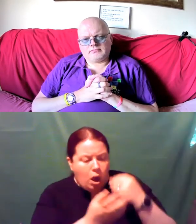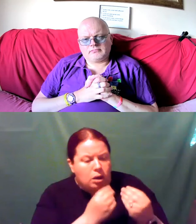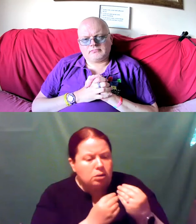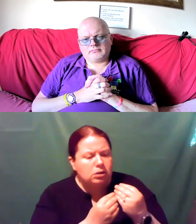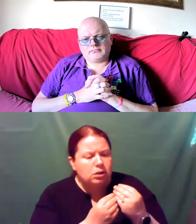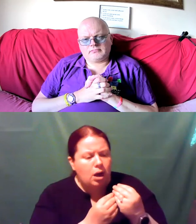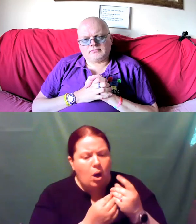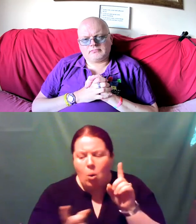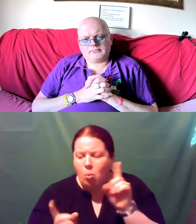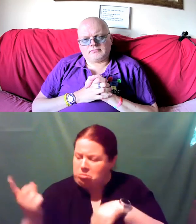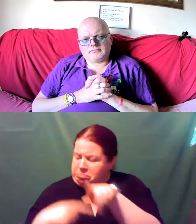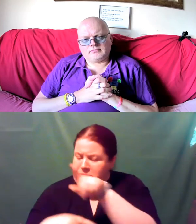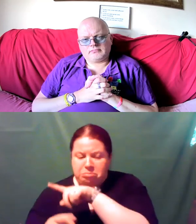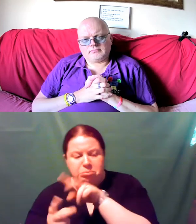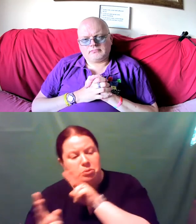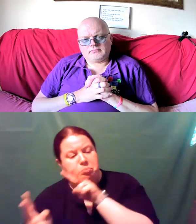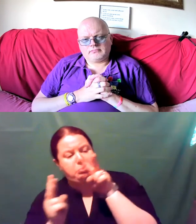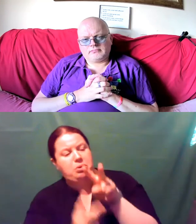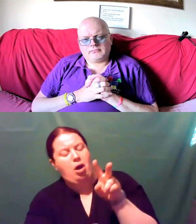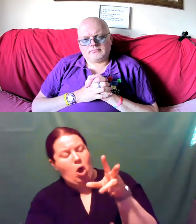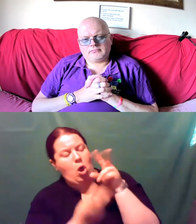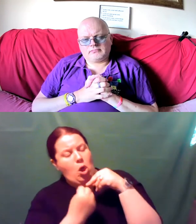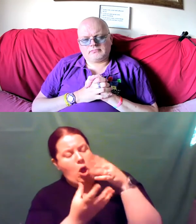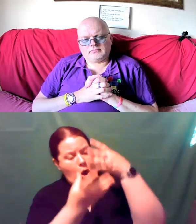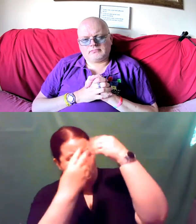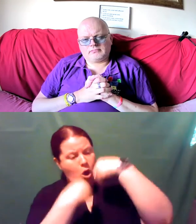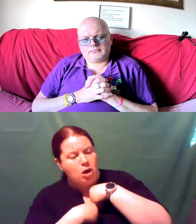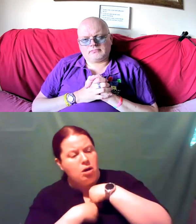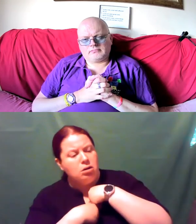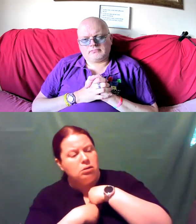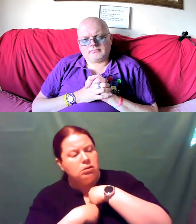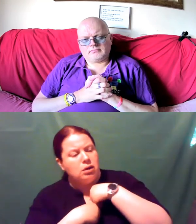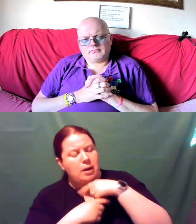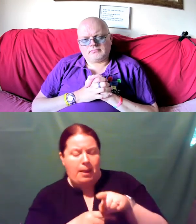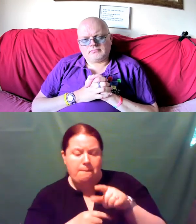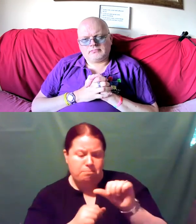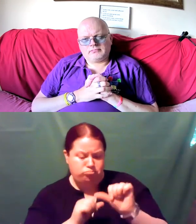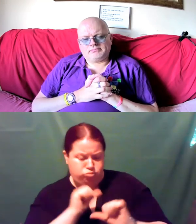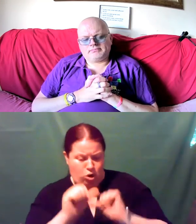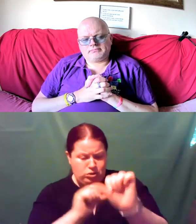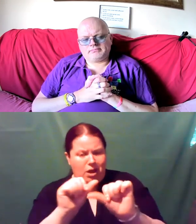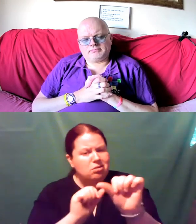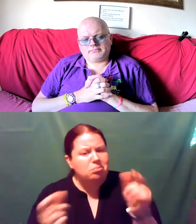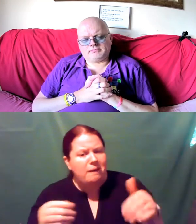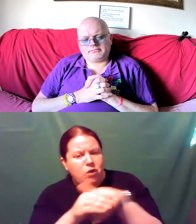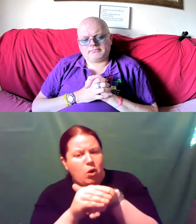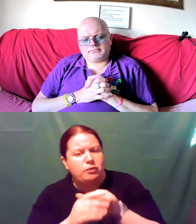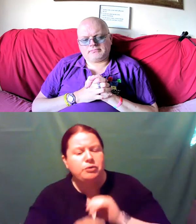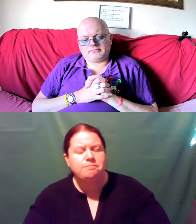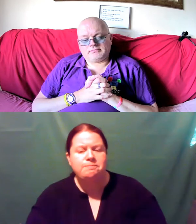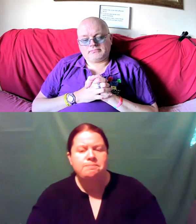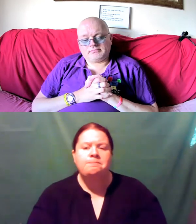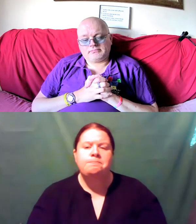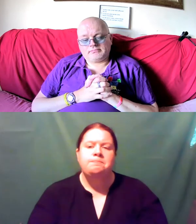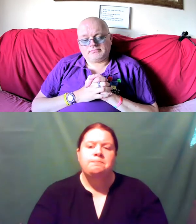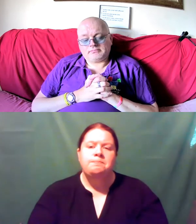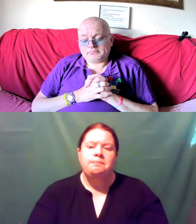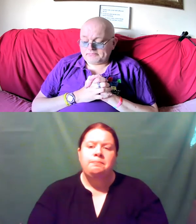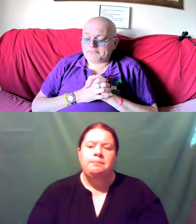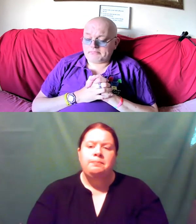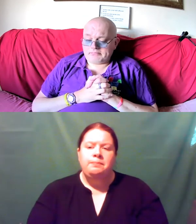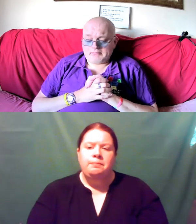we can learn from that in terms of trying to be part of that kind of reconciliation process, I guess, really. Yeah, well, it was exactly